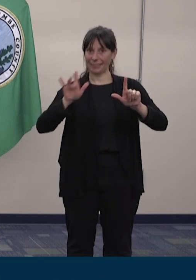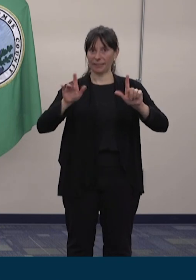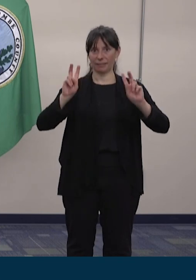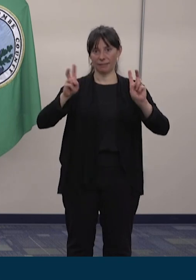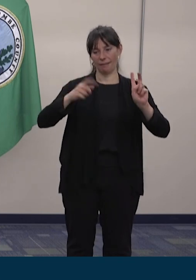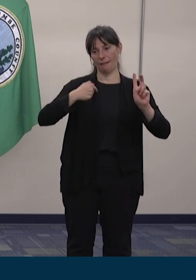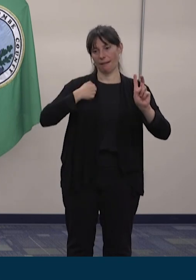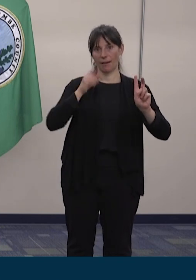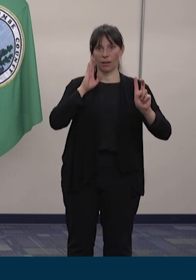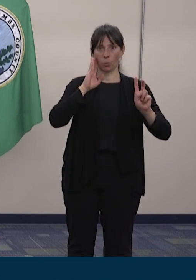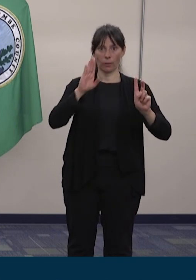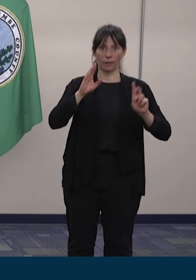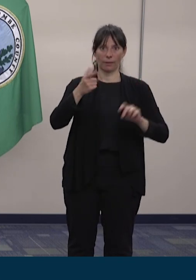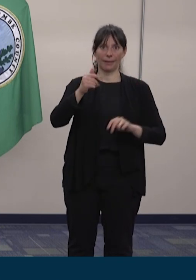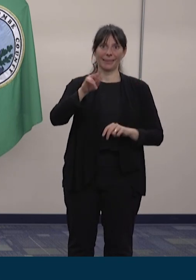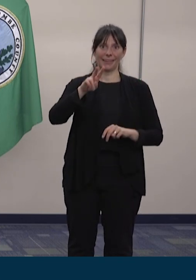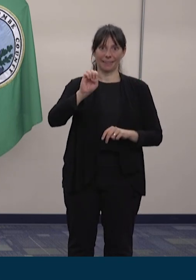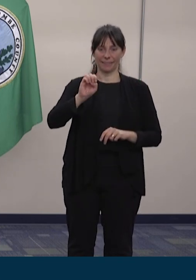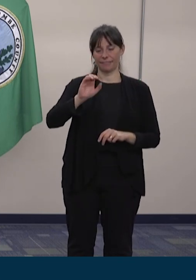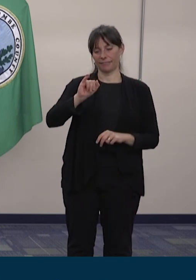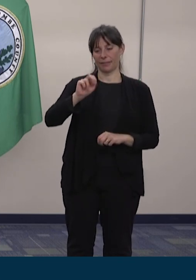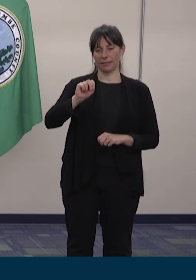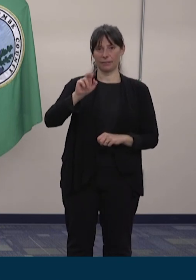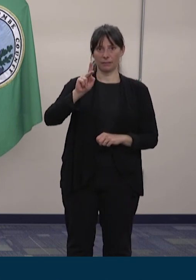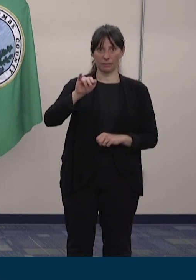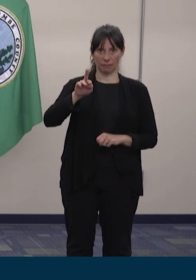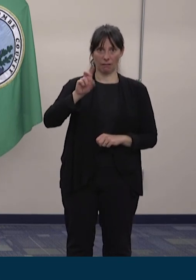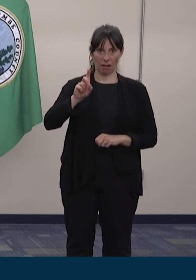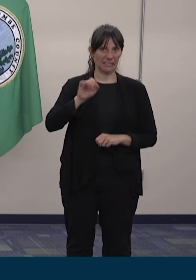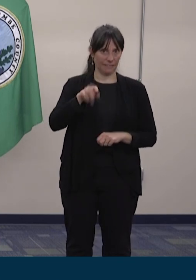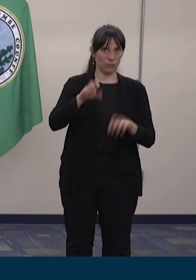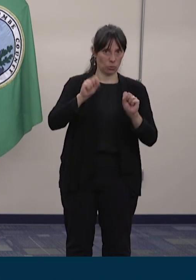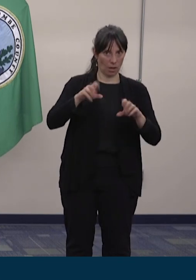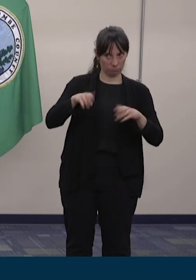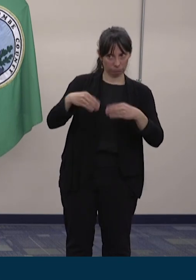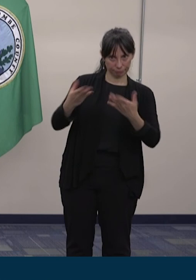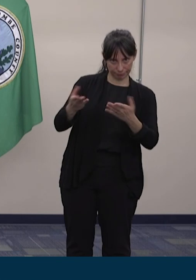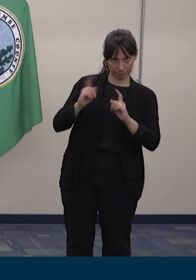en button. el botón In-Kind We will be Donations, back donaciones en with our especie. next community Tendremos update